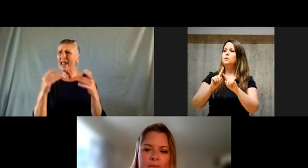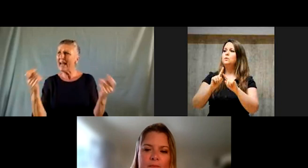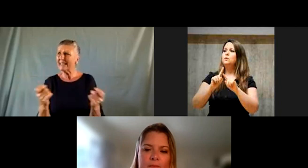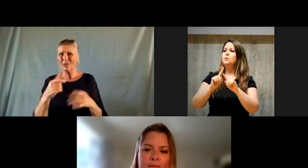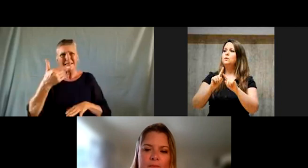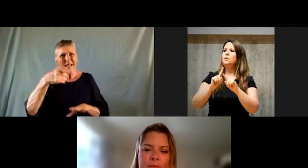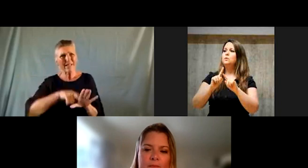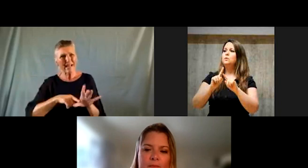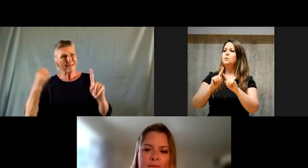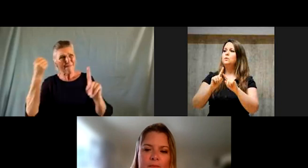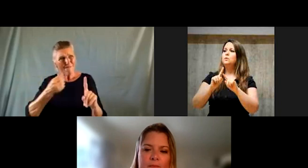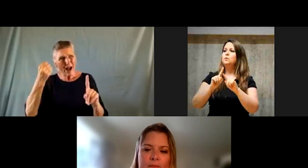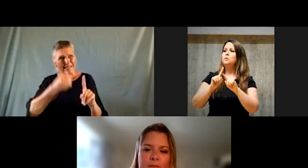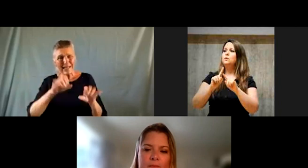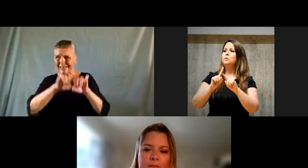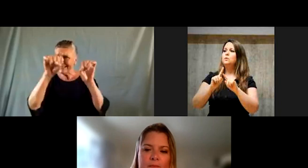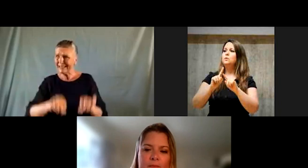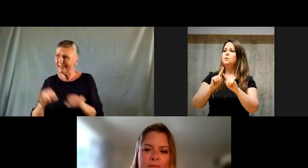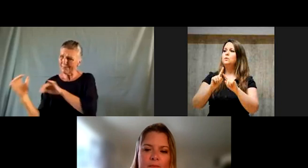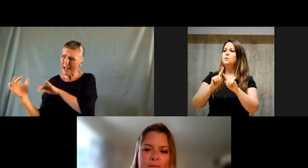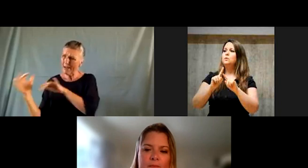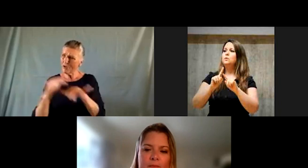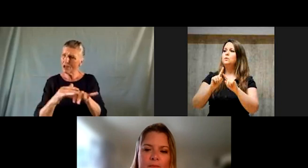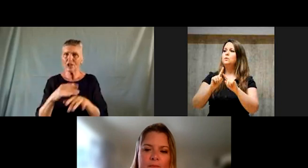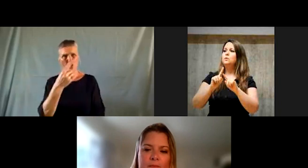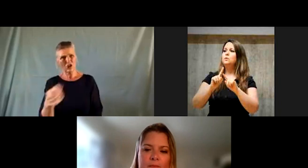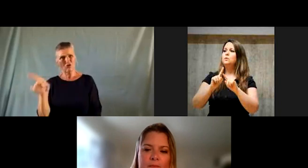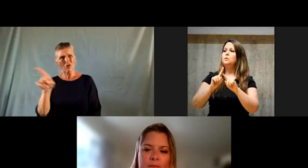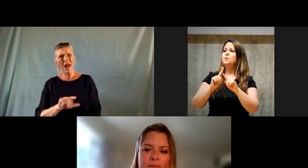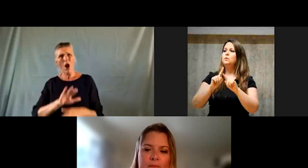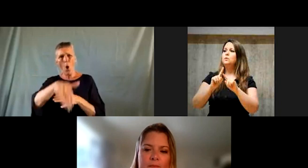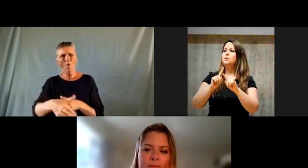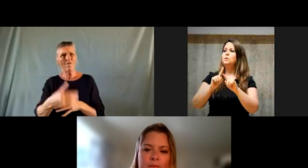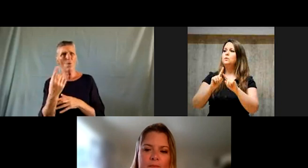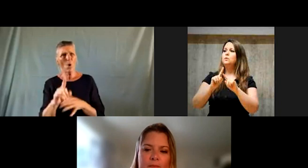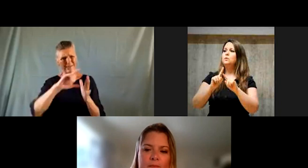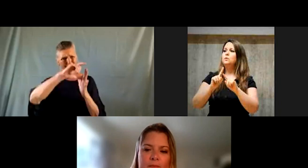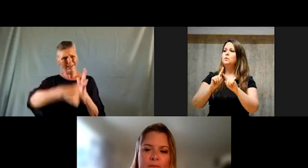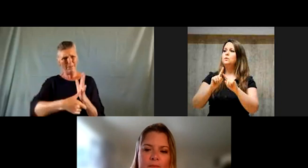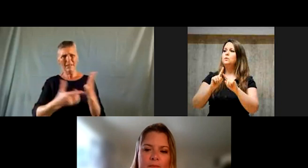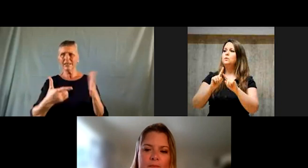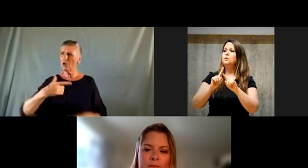fighting an immigration system that discriminates on disability grounds. It's not feasible to be